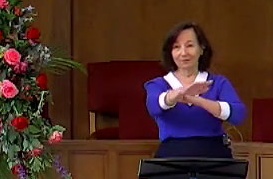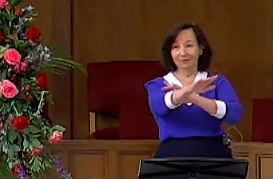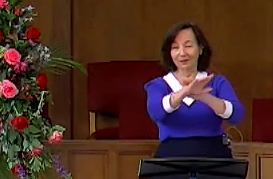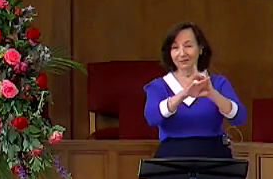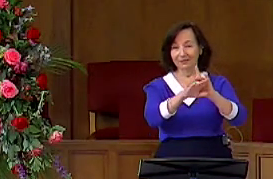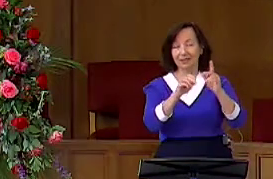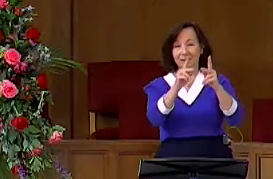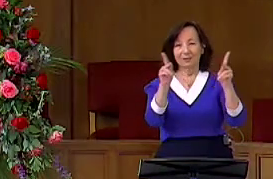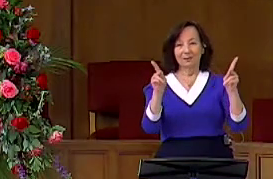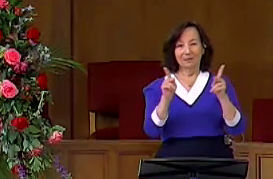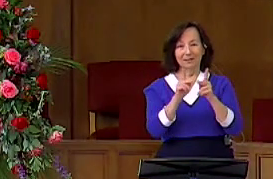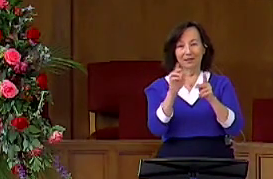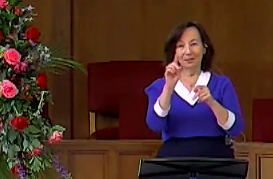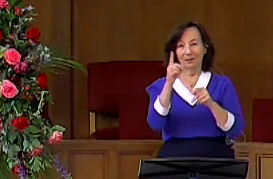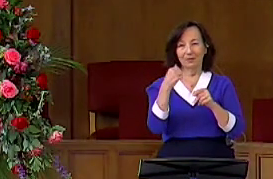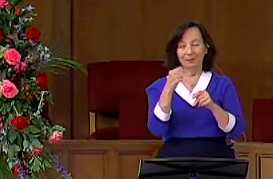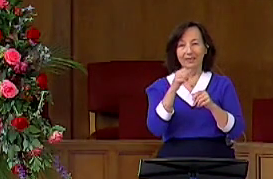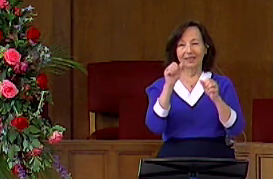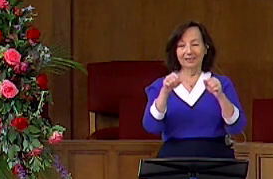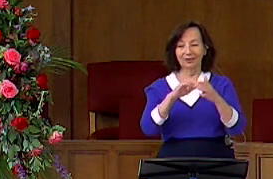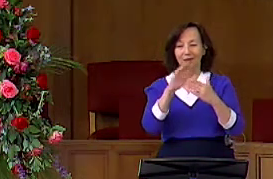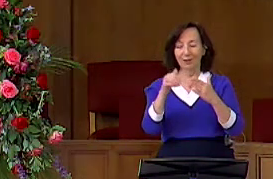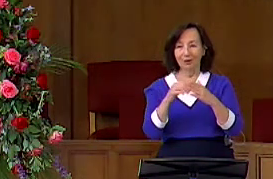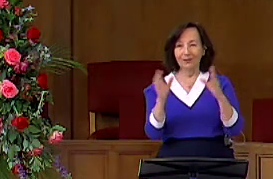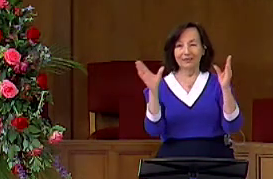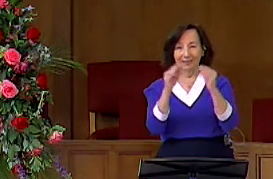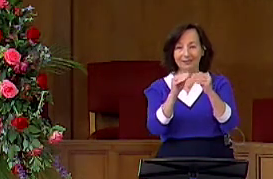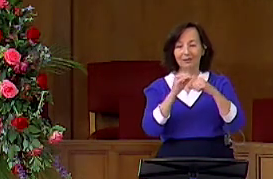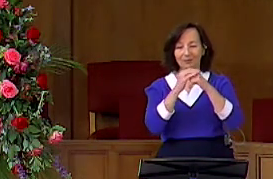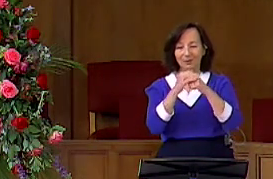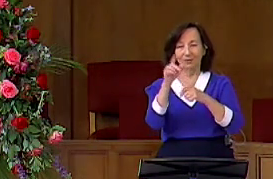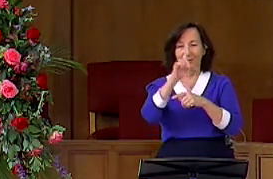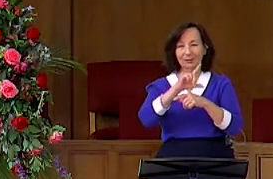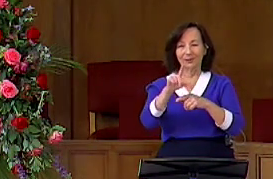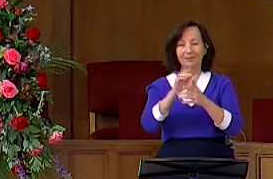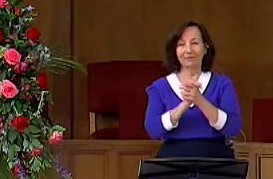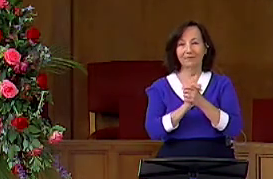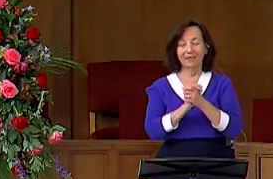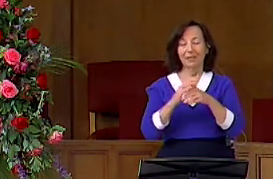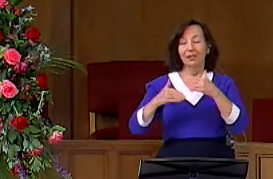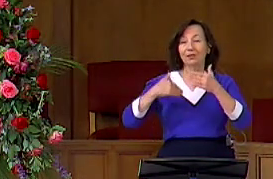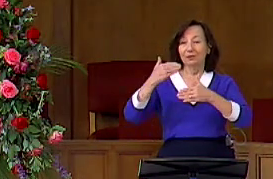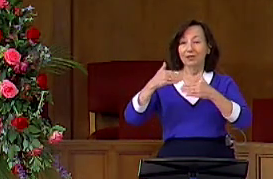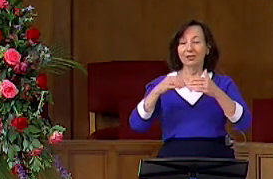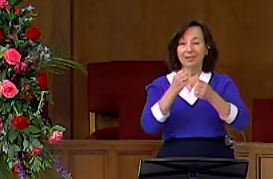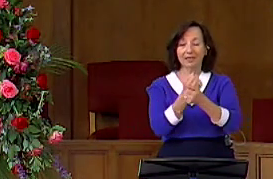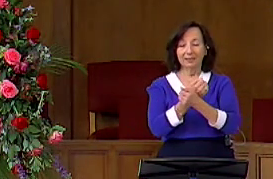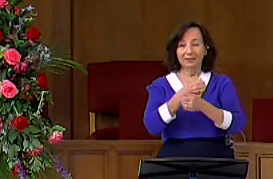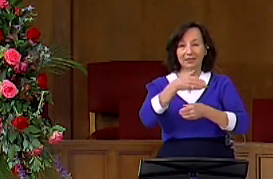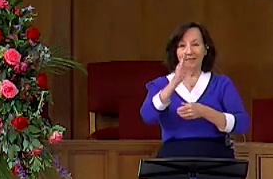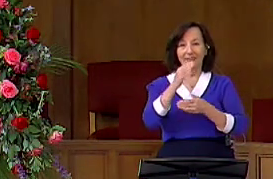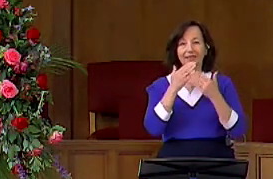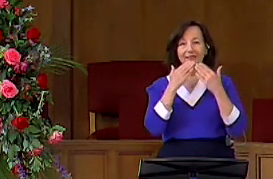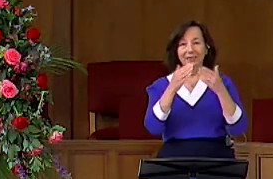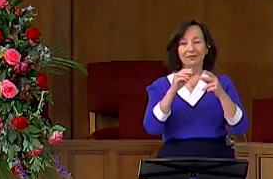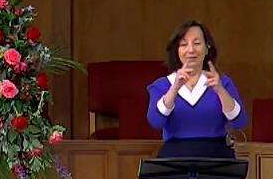a place where we can all gather together to worship our Lord. So let us pray together. Oh, gracious and loving God, thank you for this